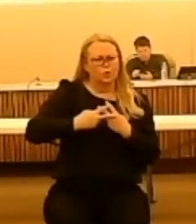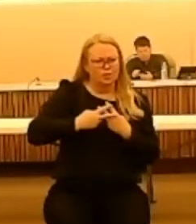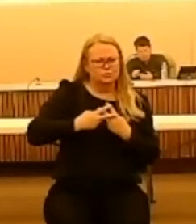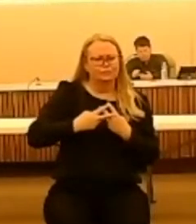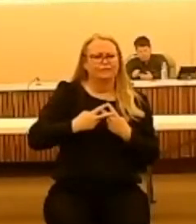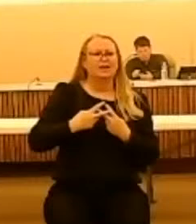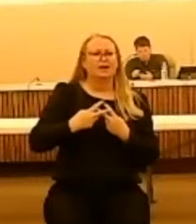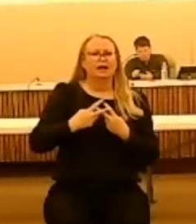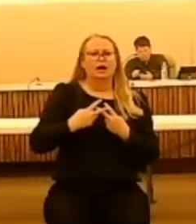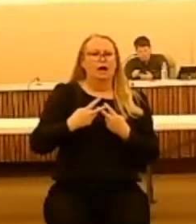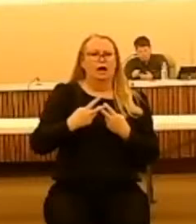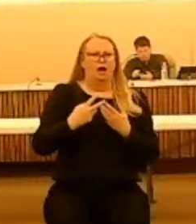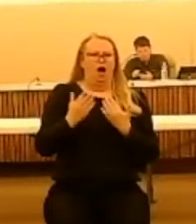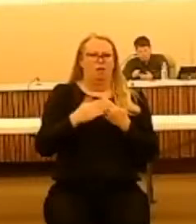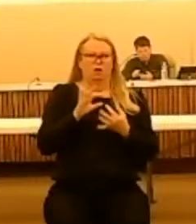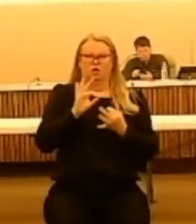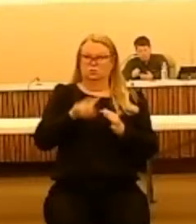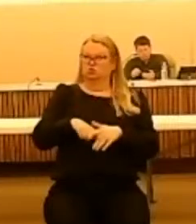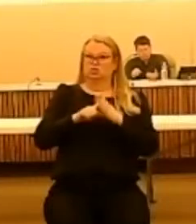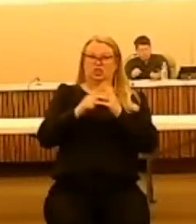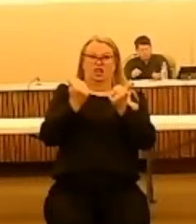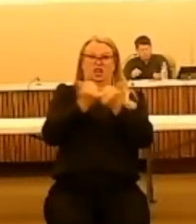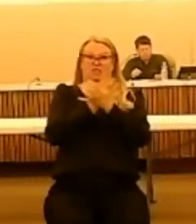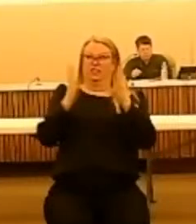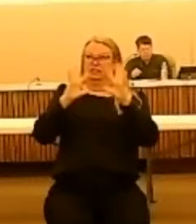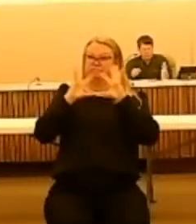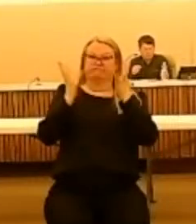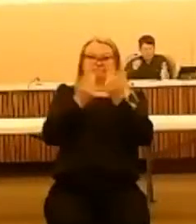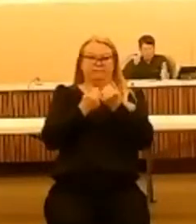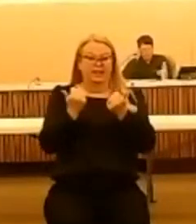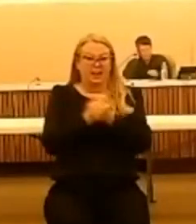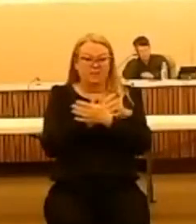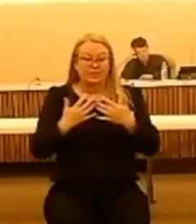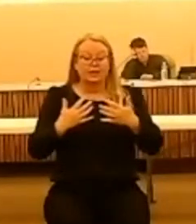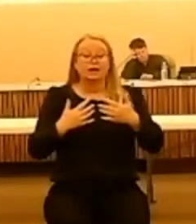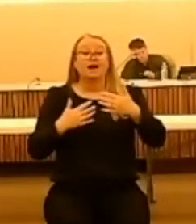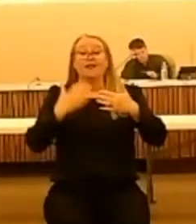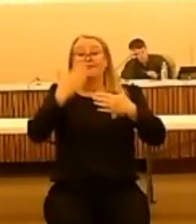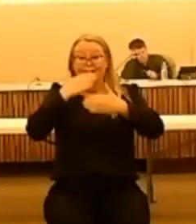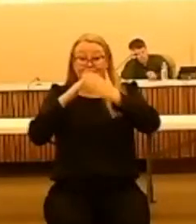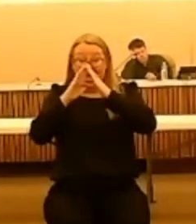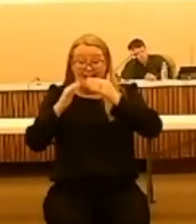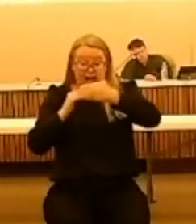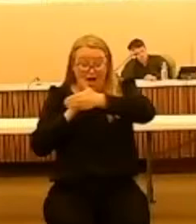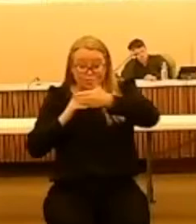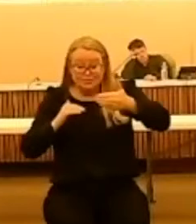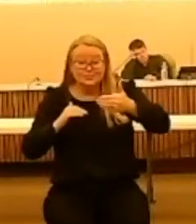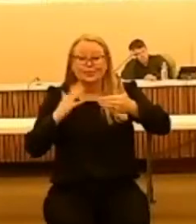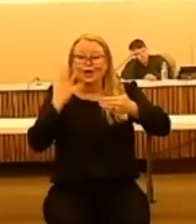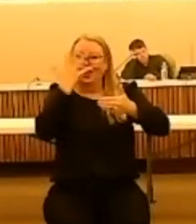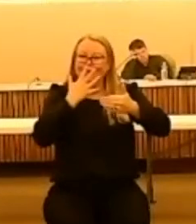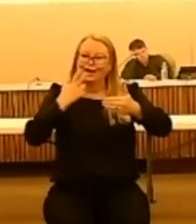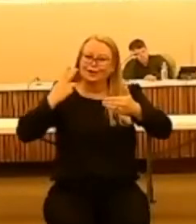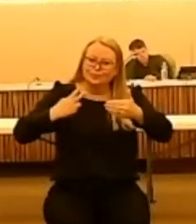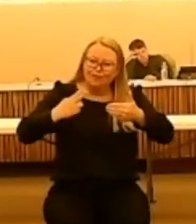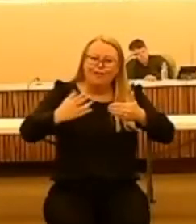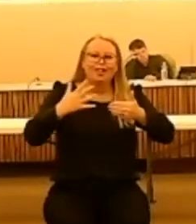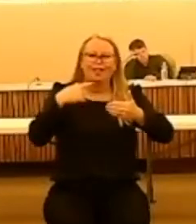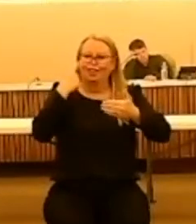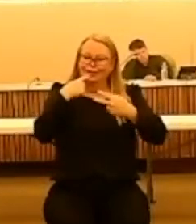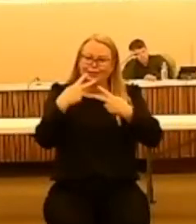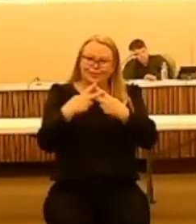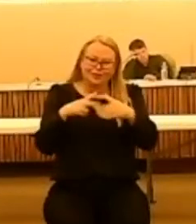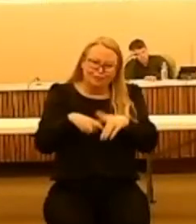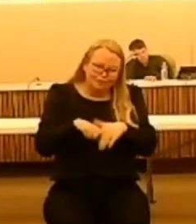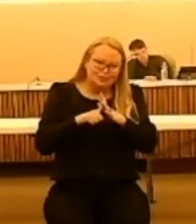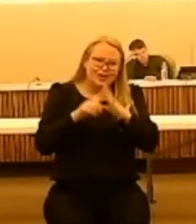work done to the property. Everything that's facing the road still looks very historical and original. It was